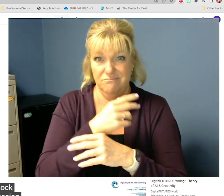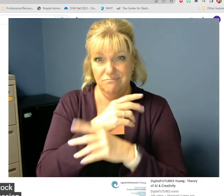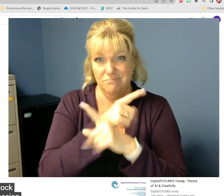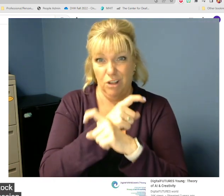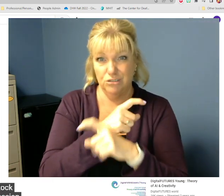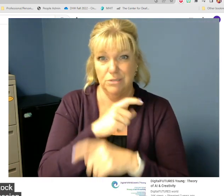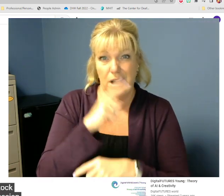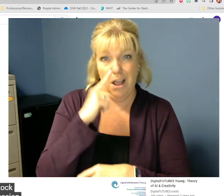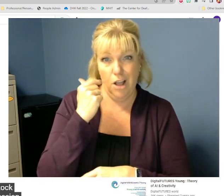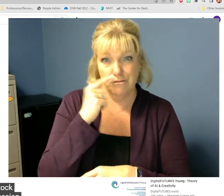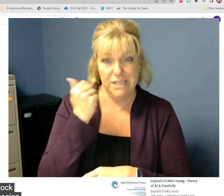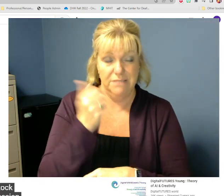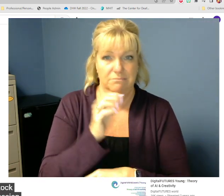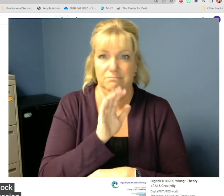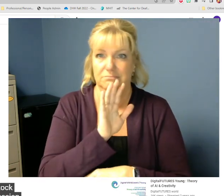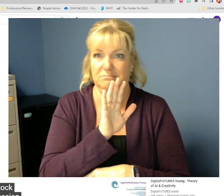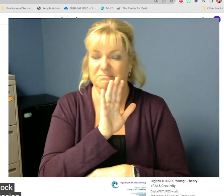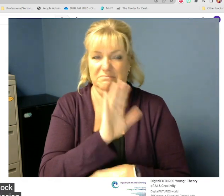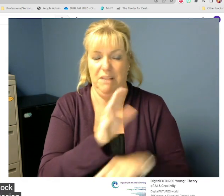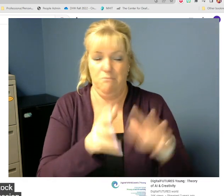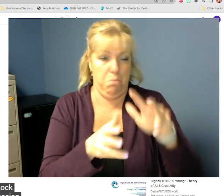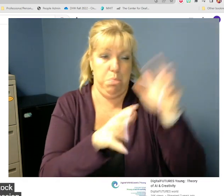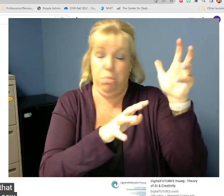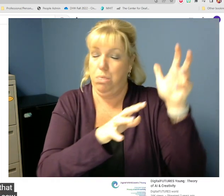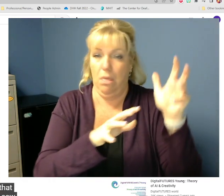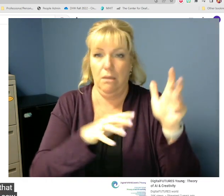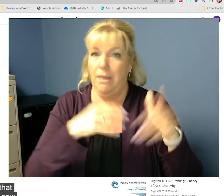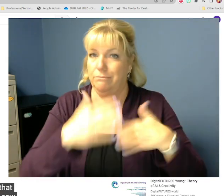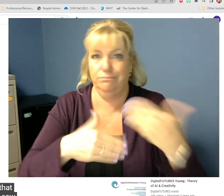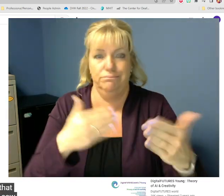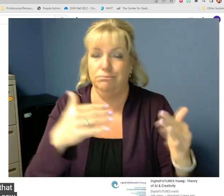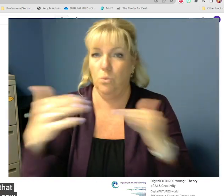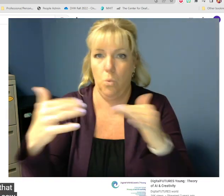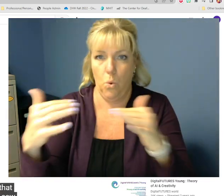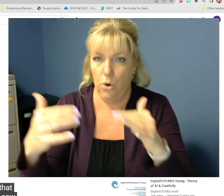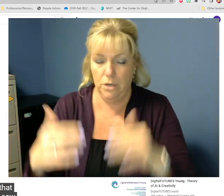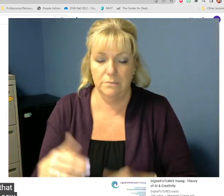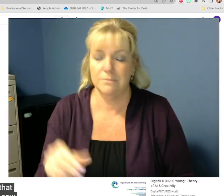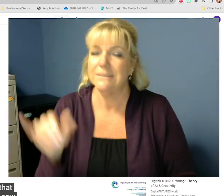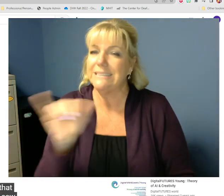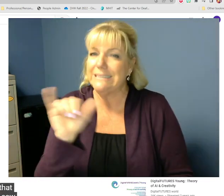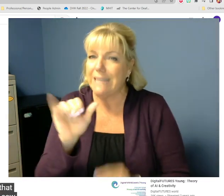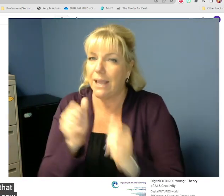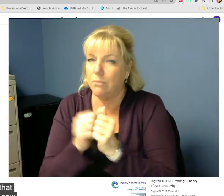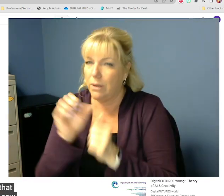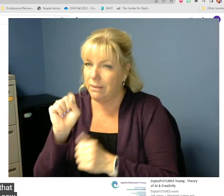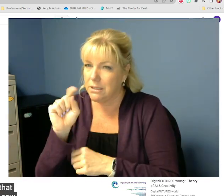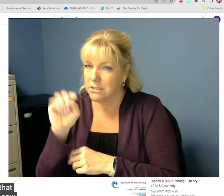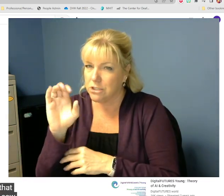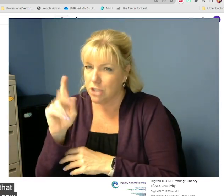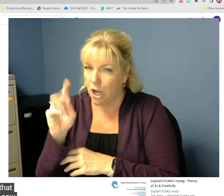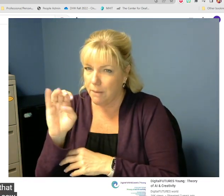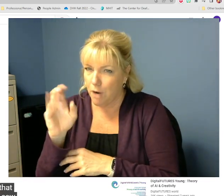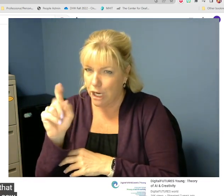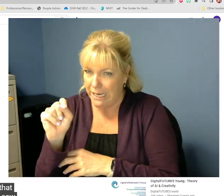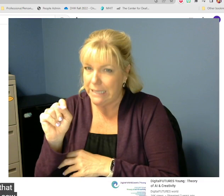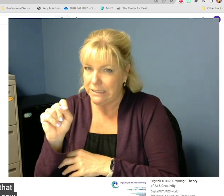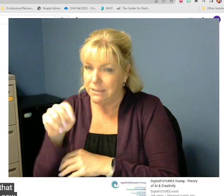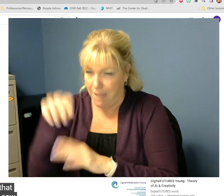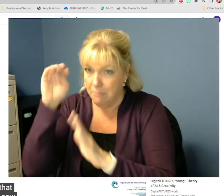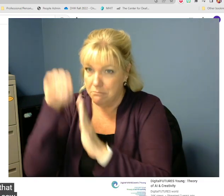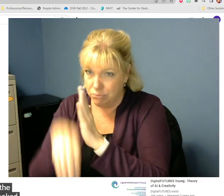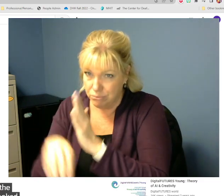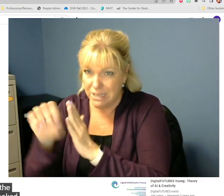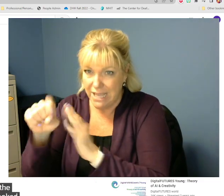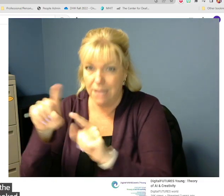of the stock market crash, that's the Great Depression. But there's all these other things that are happening before that.